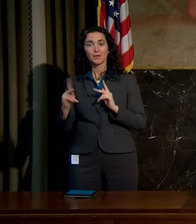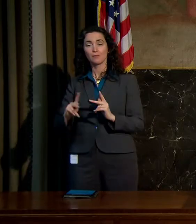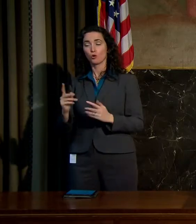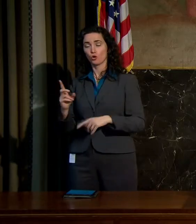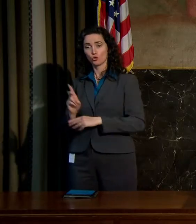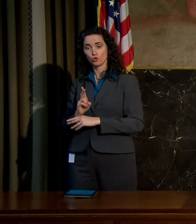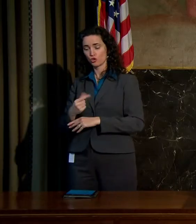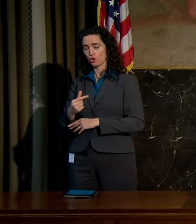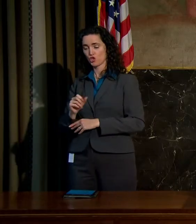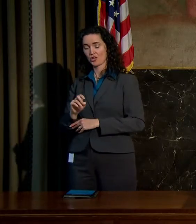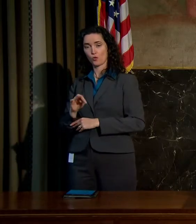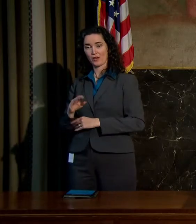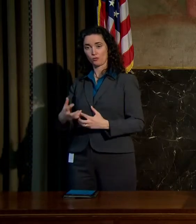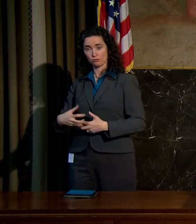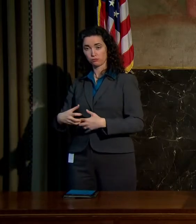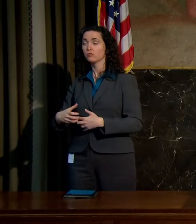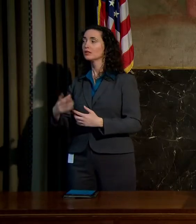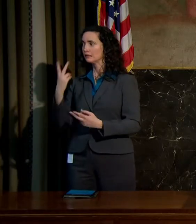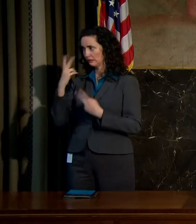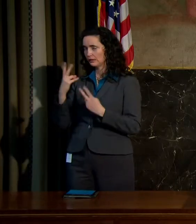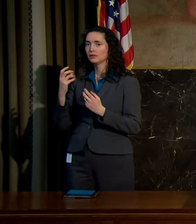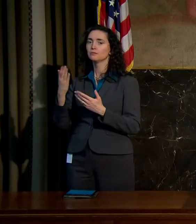happy to answer any questions if there are any. Yeah.